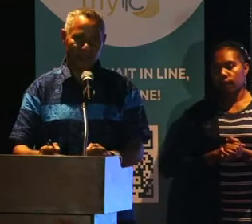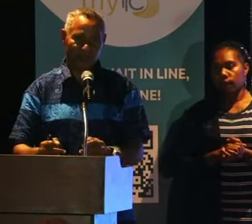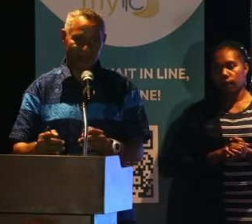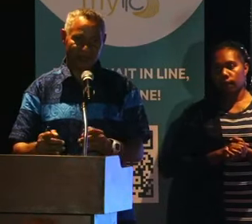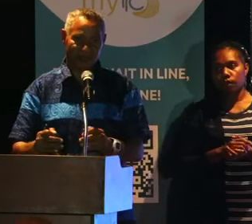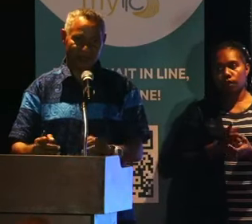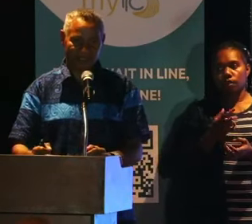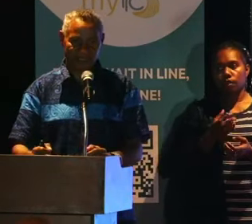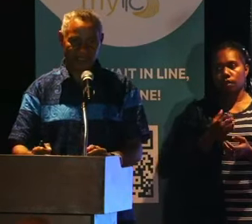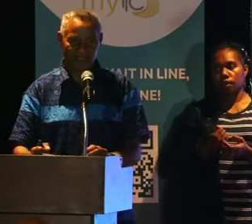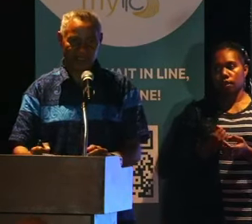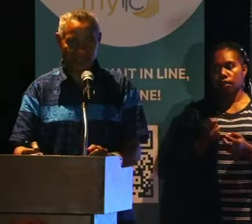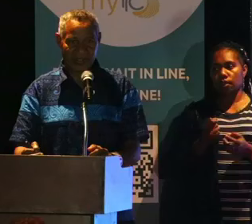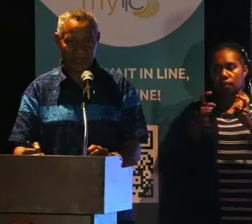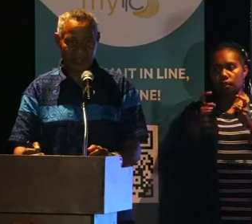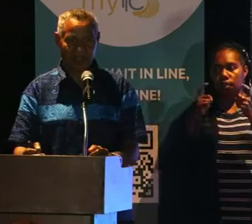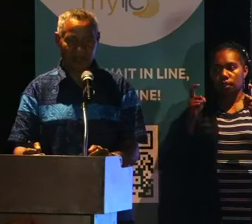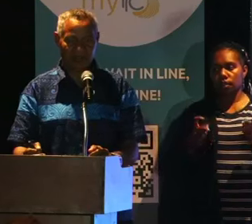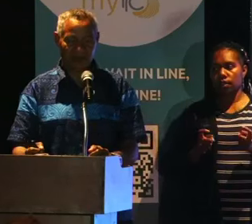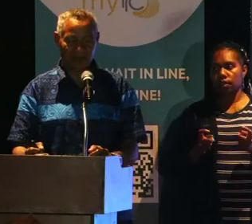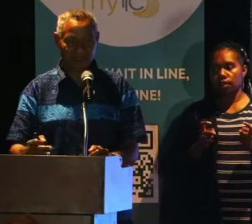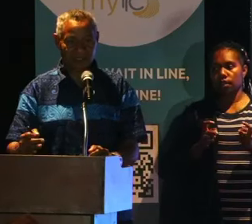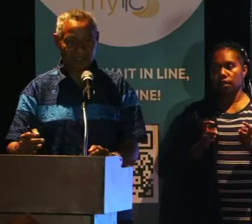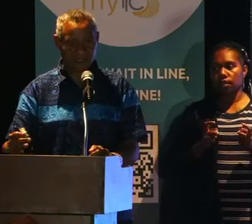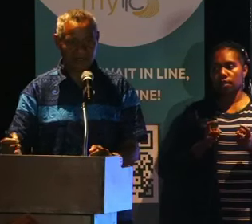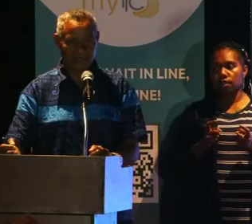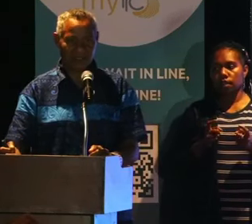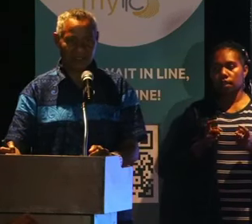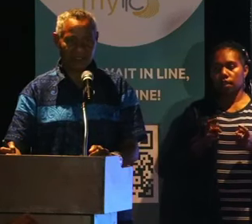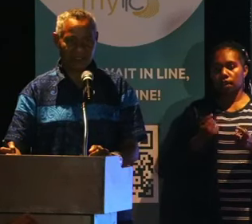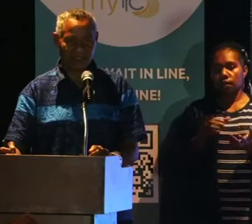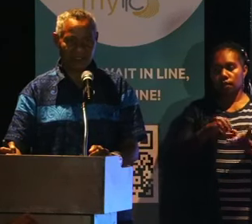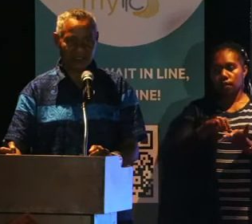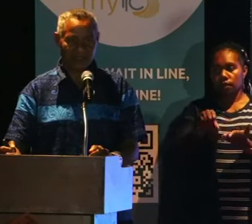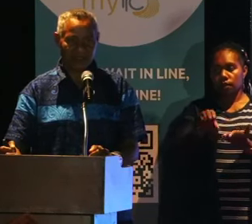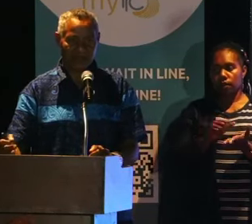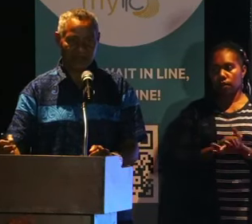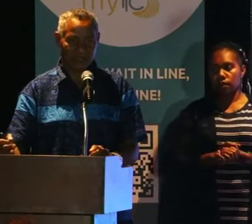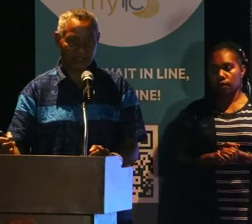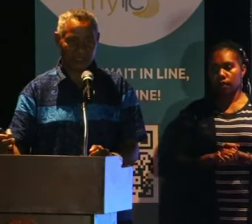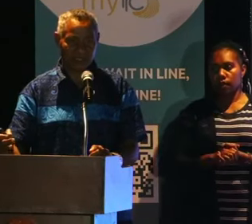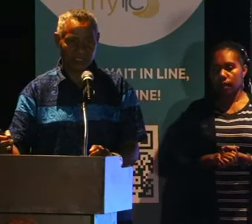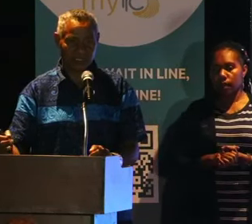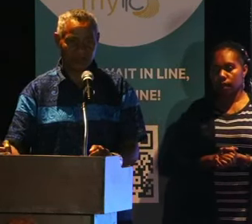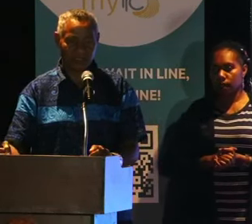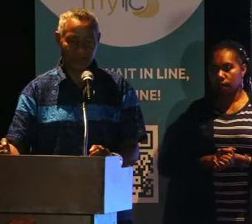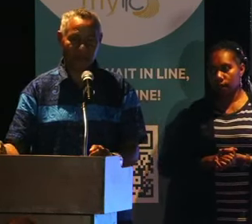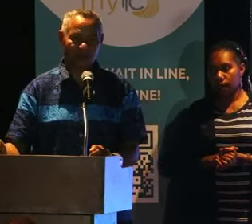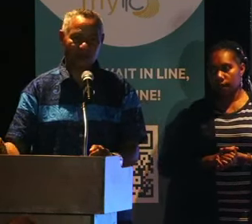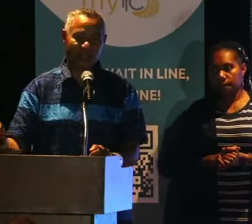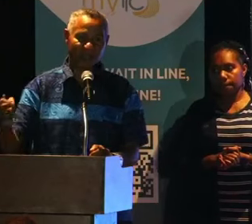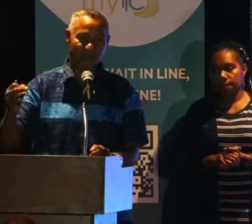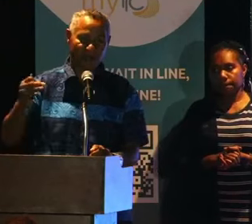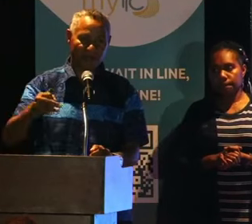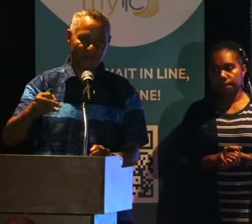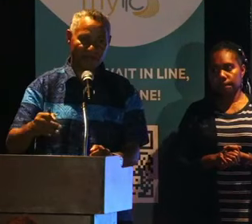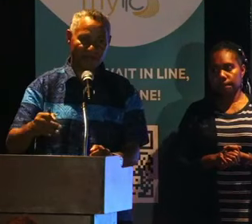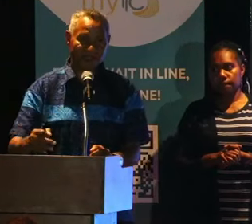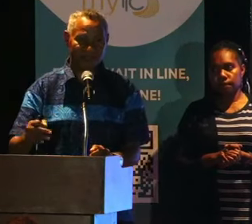we'll write letter to the bank. You pay sets fee. After paying your sets fee, the bank will come